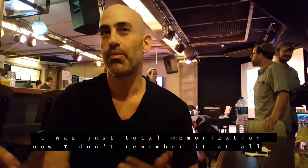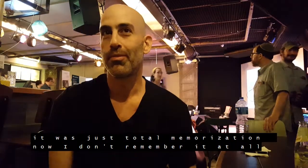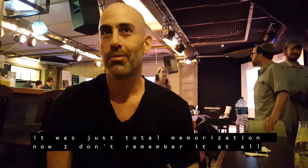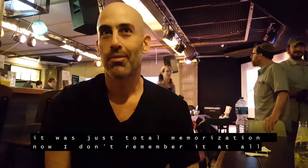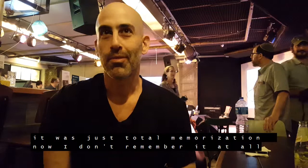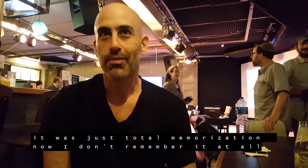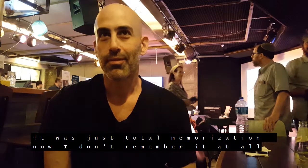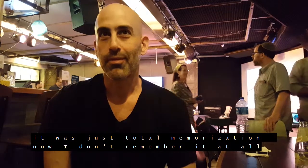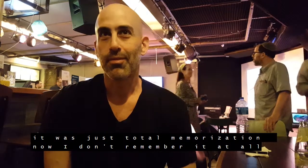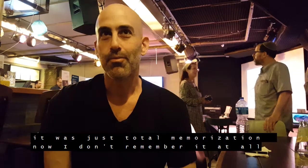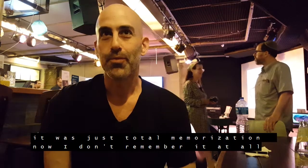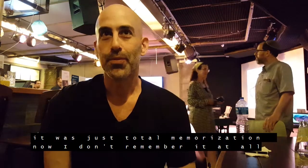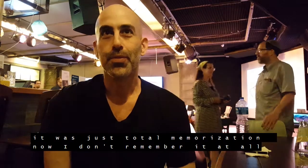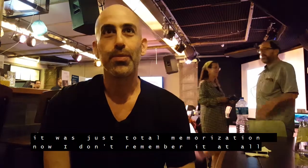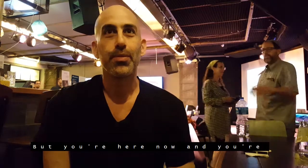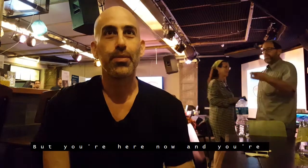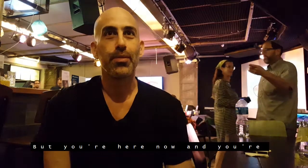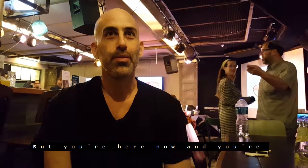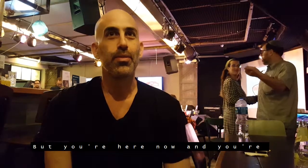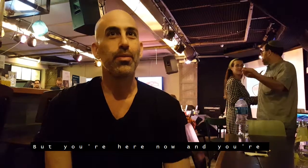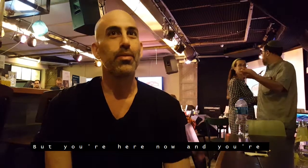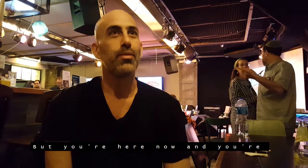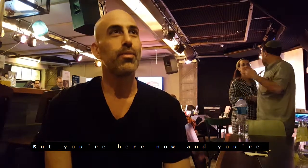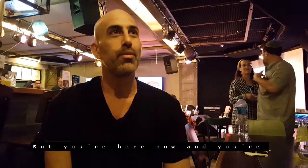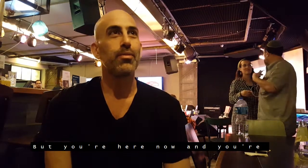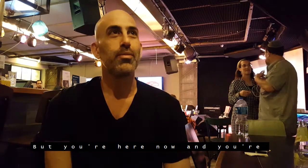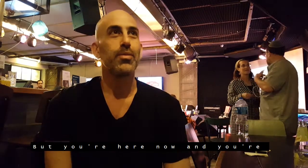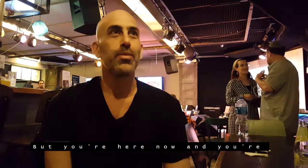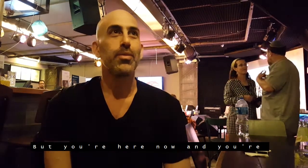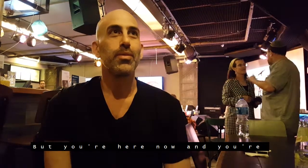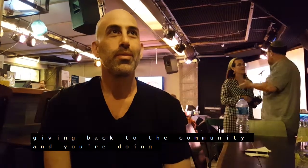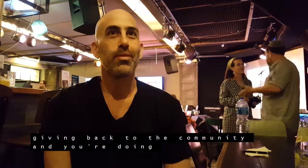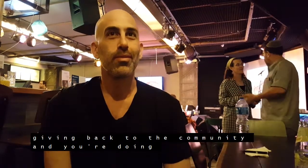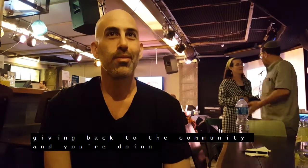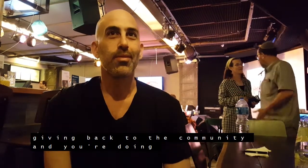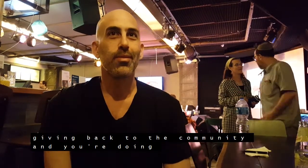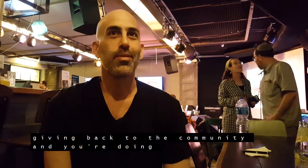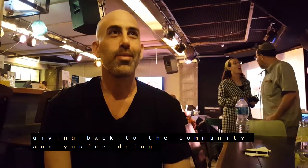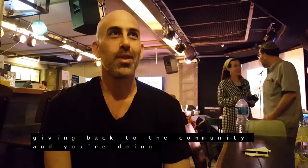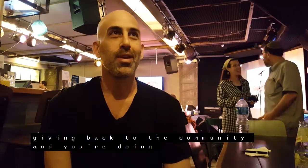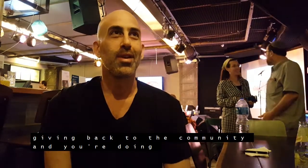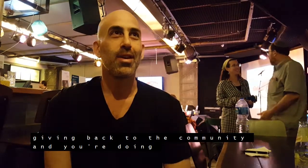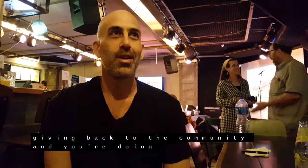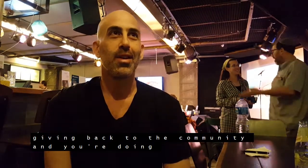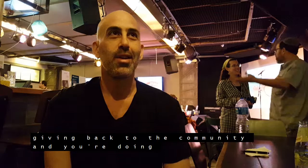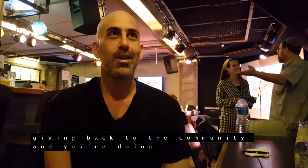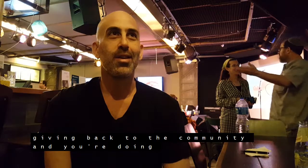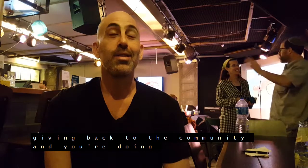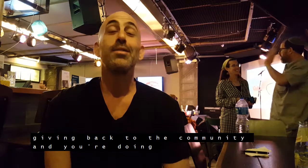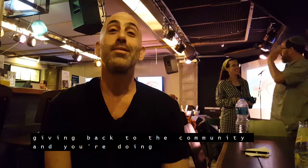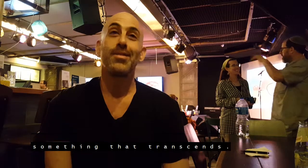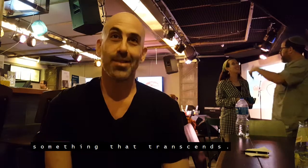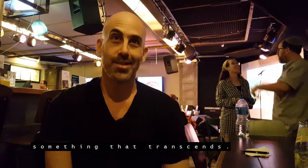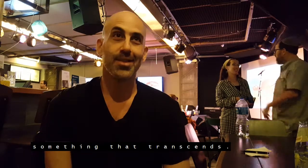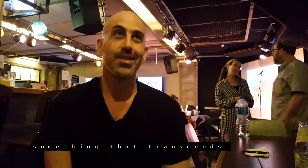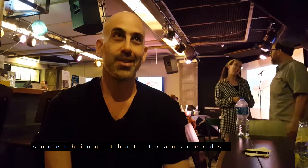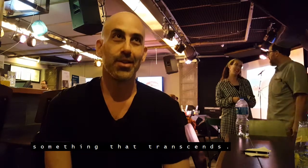at all. But you're here now, and you're giving back to the community, and you're doing something that